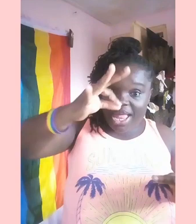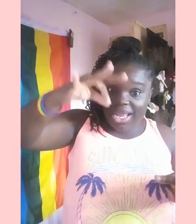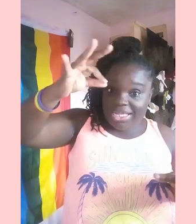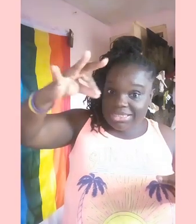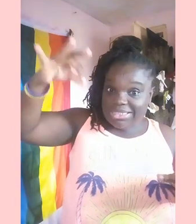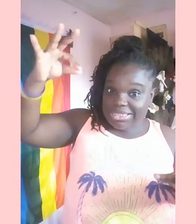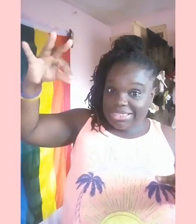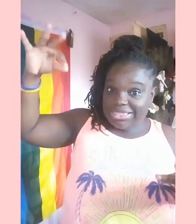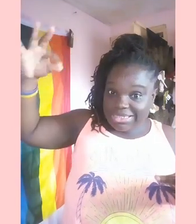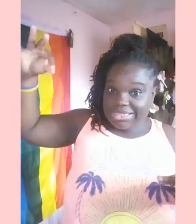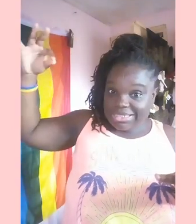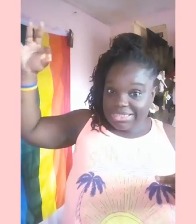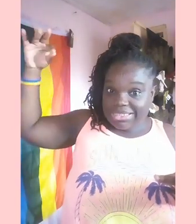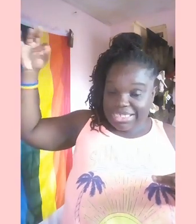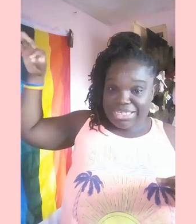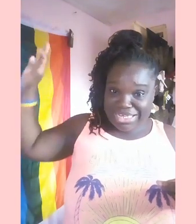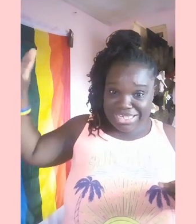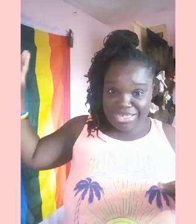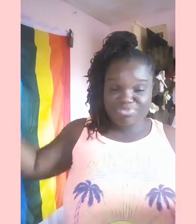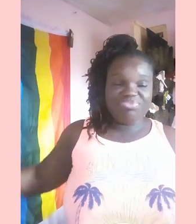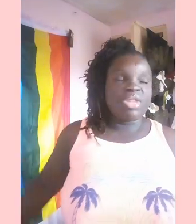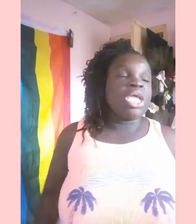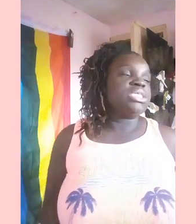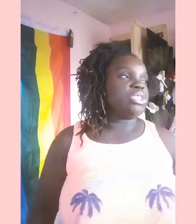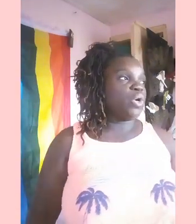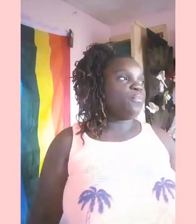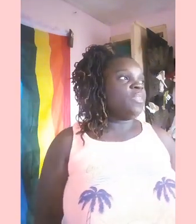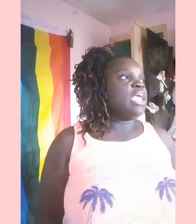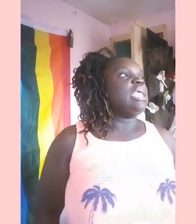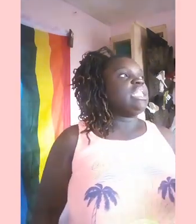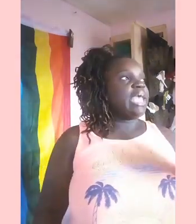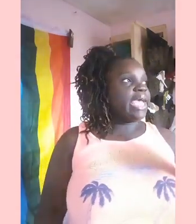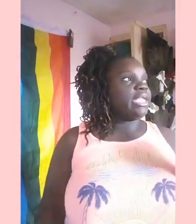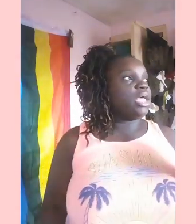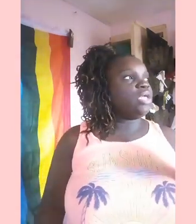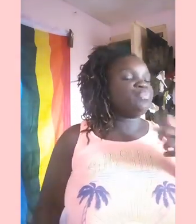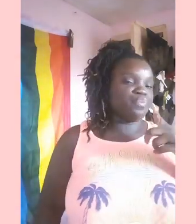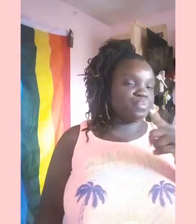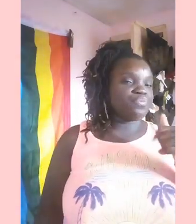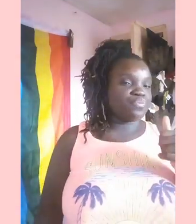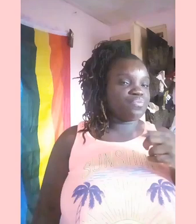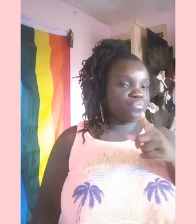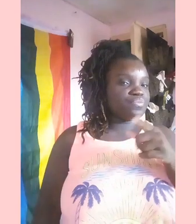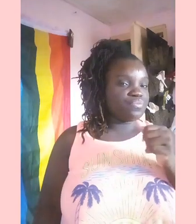well. You understand? So it kinda